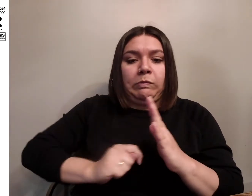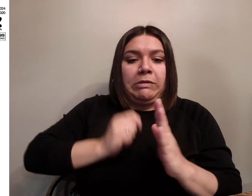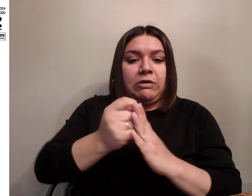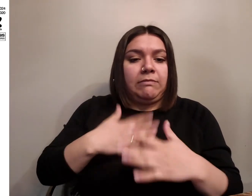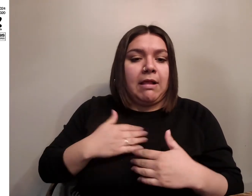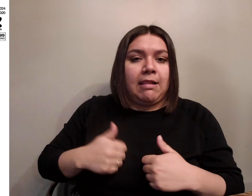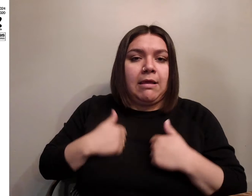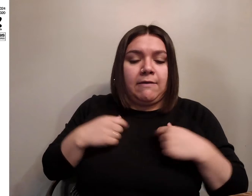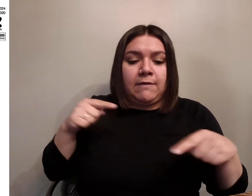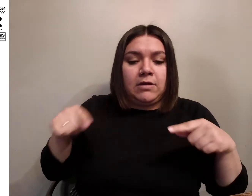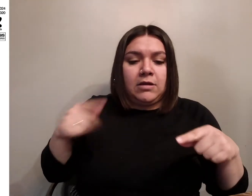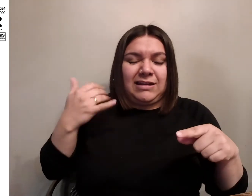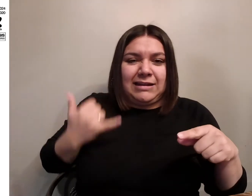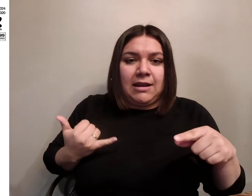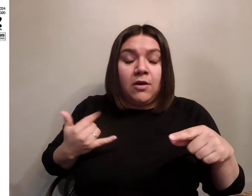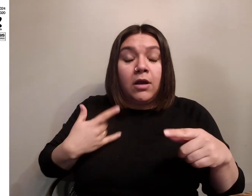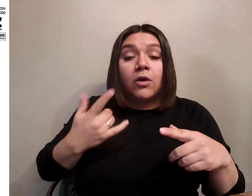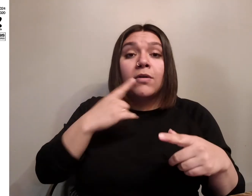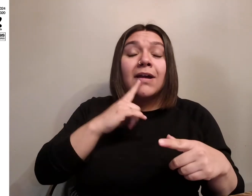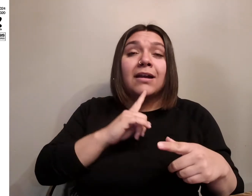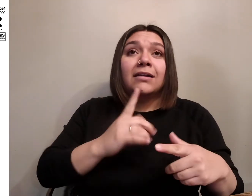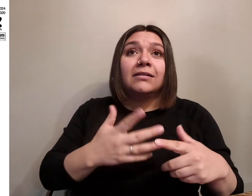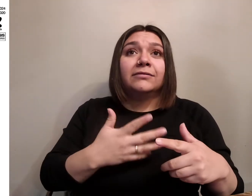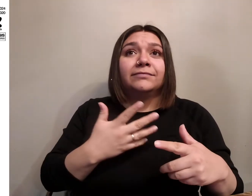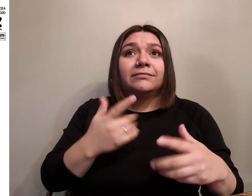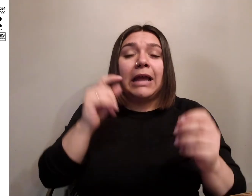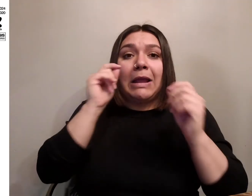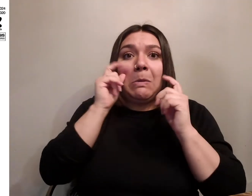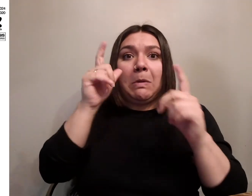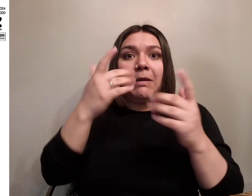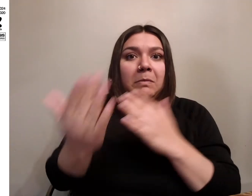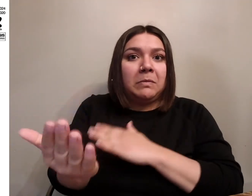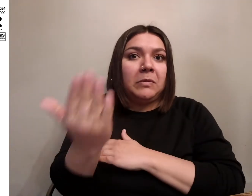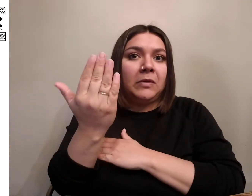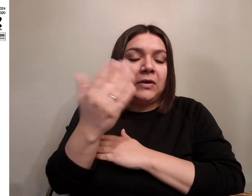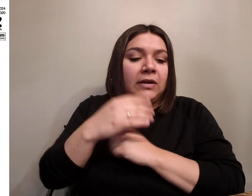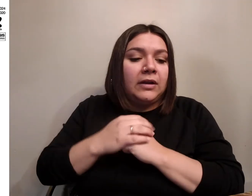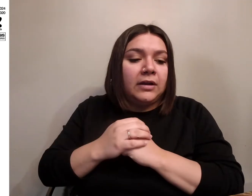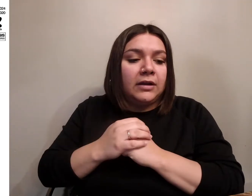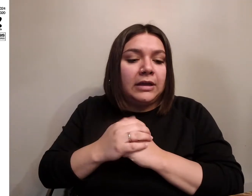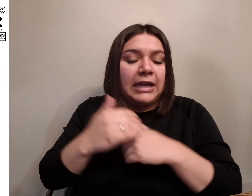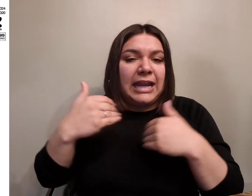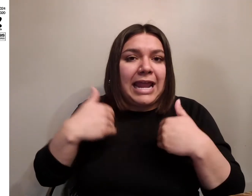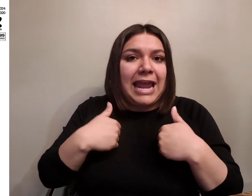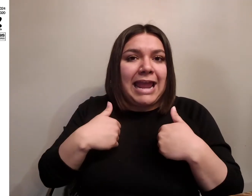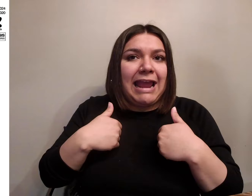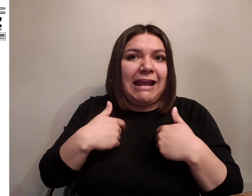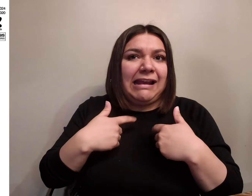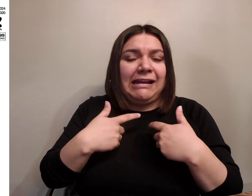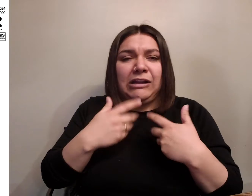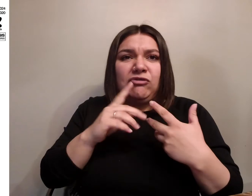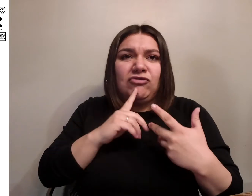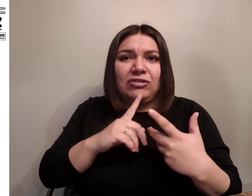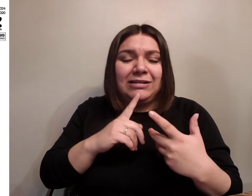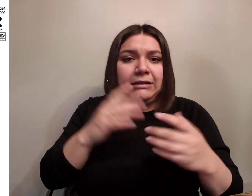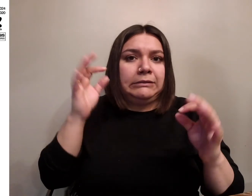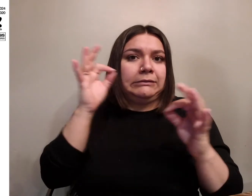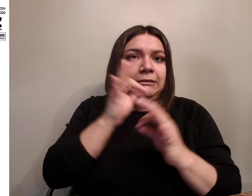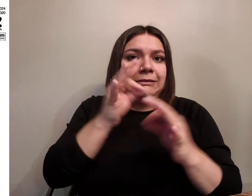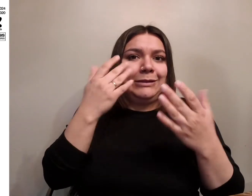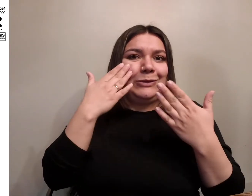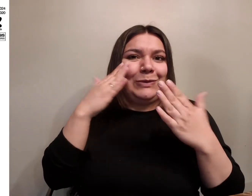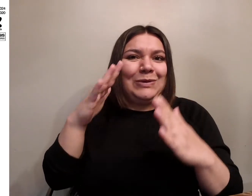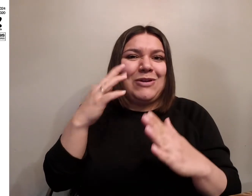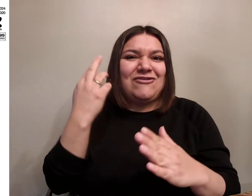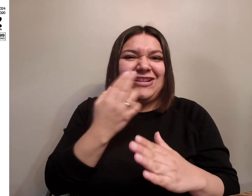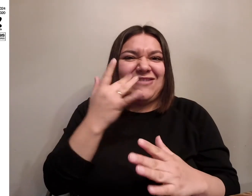but those the only two periods in my life where I simply, I wake up in the morning and